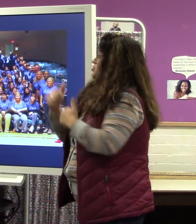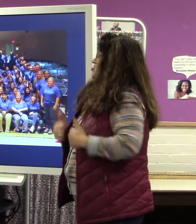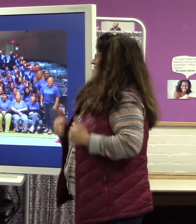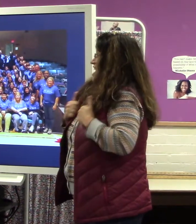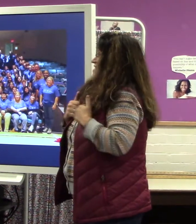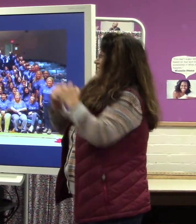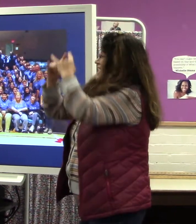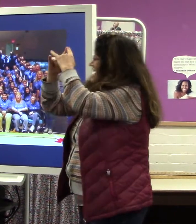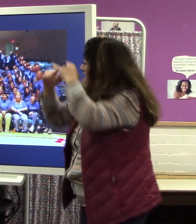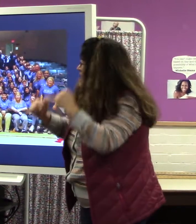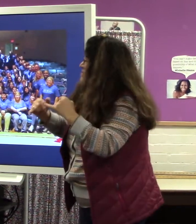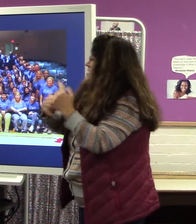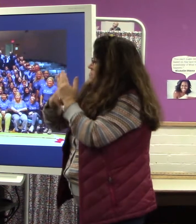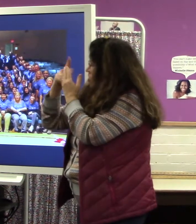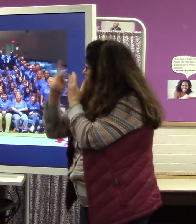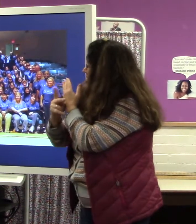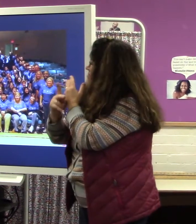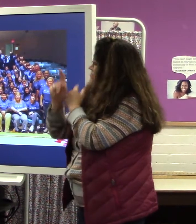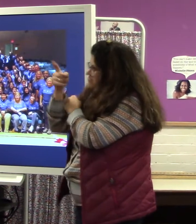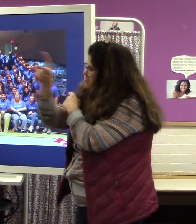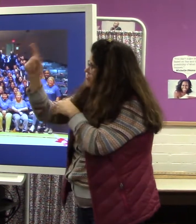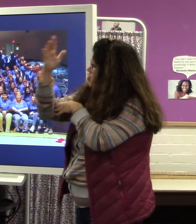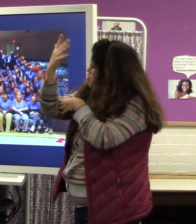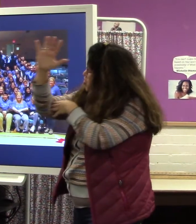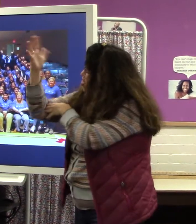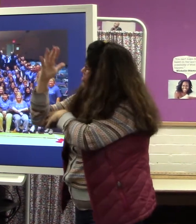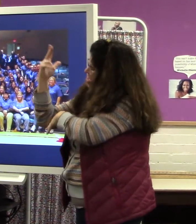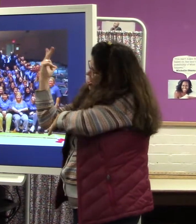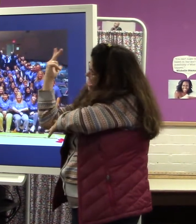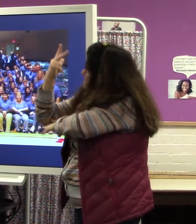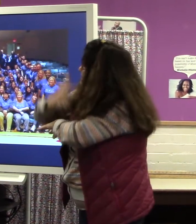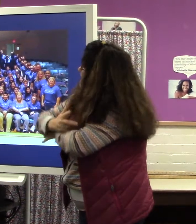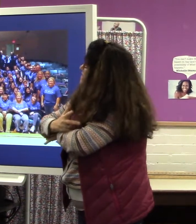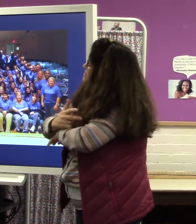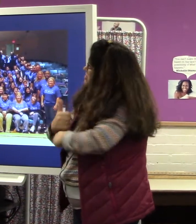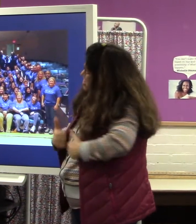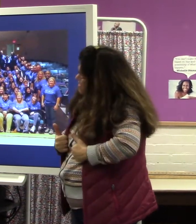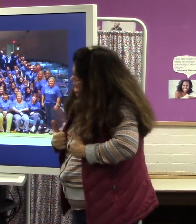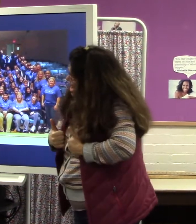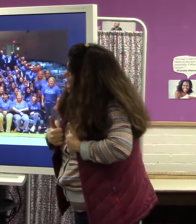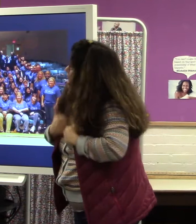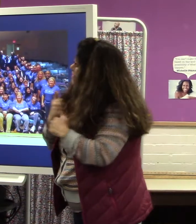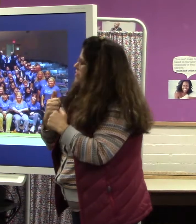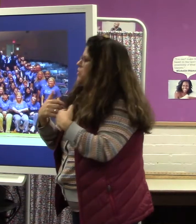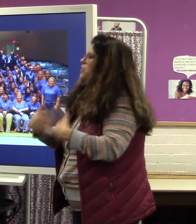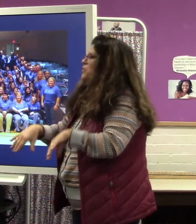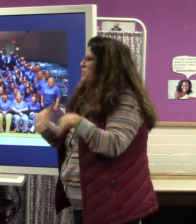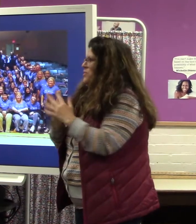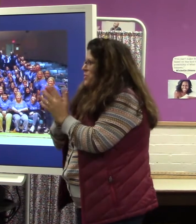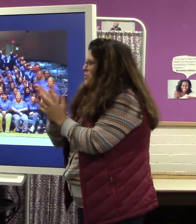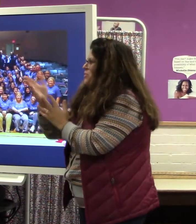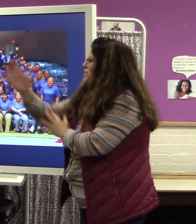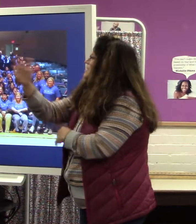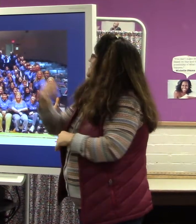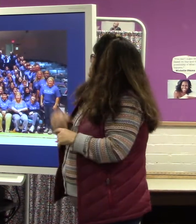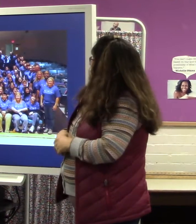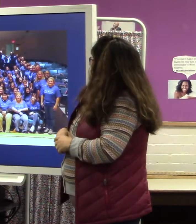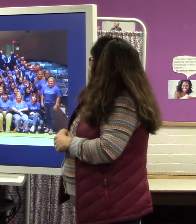to survive. And that camp and program was in the woods. We were out there for 3 days, and we learned some survival stuff, and it